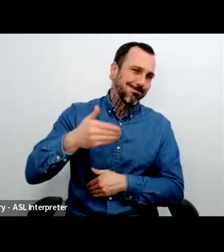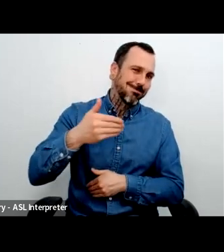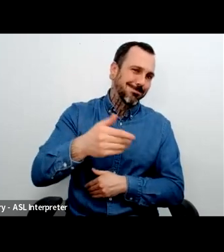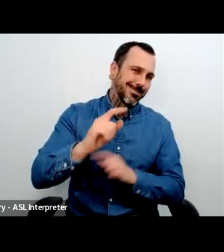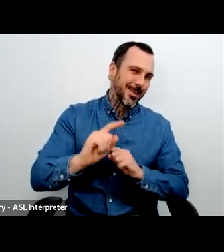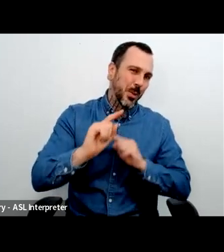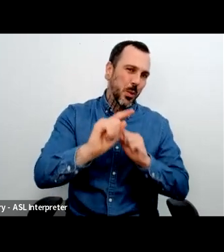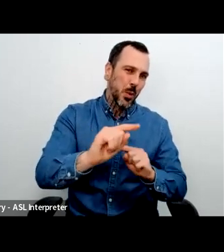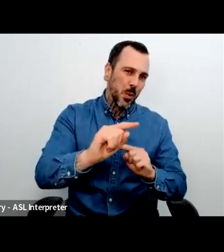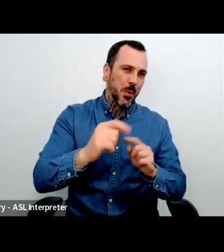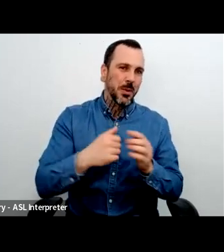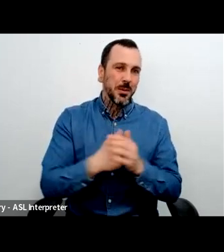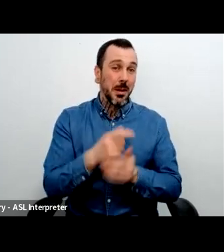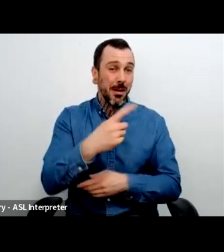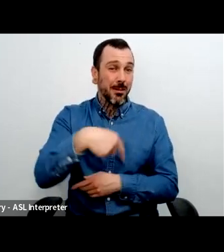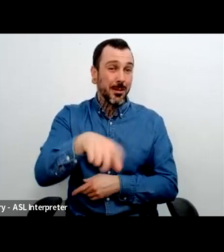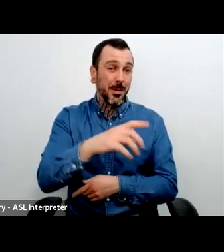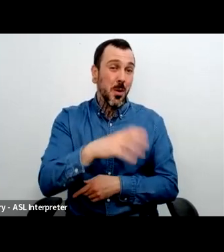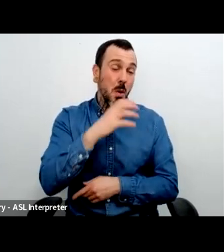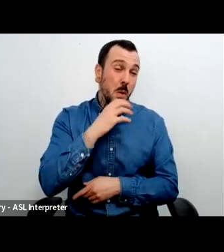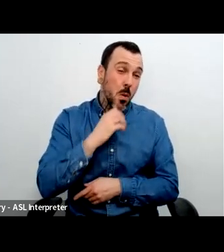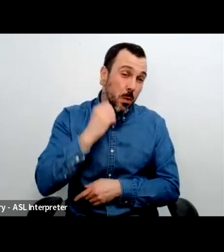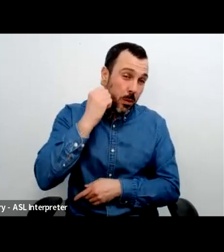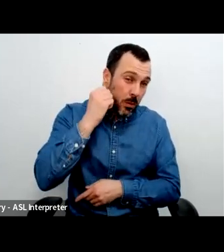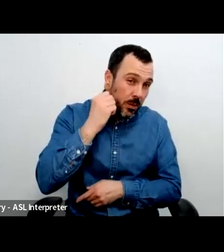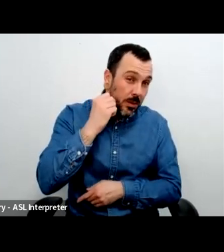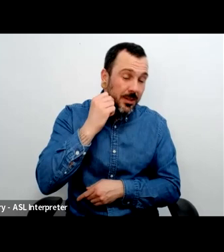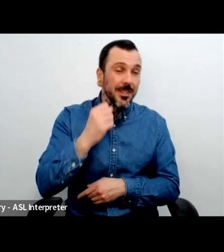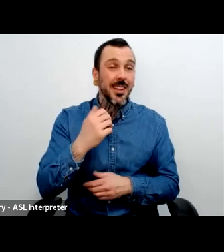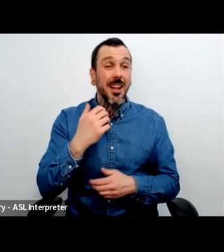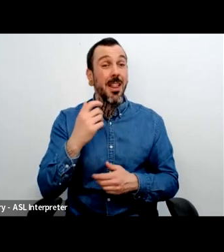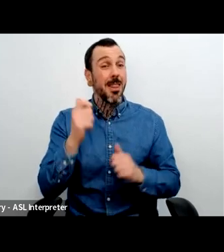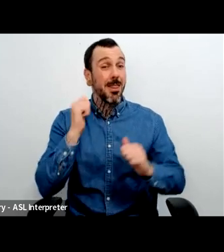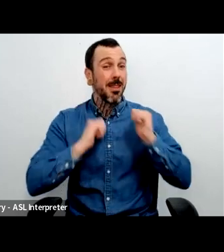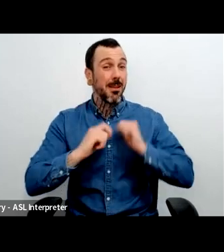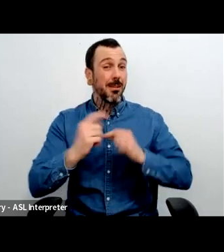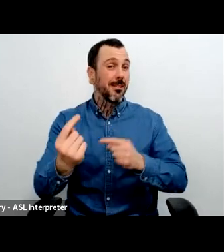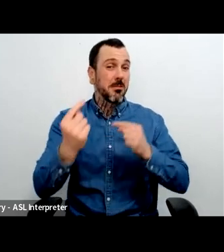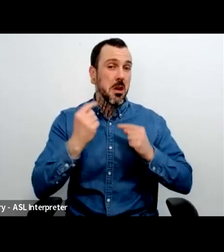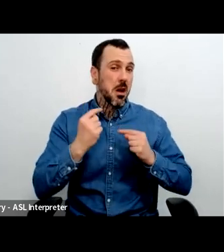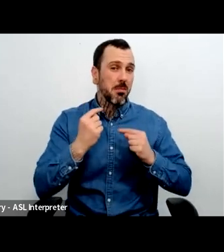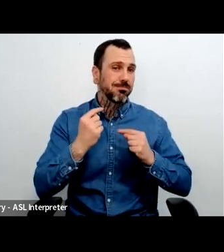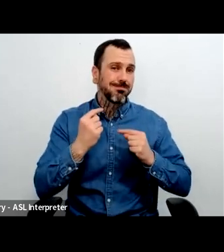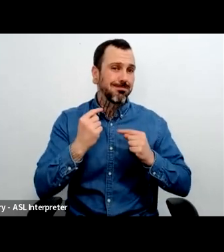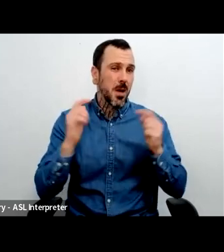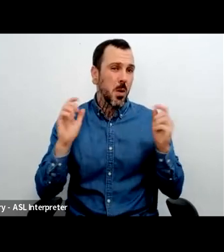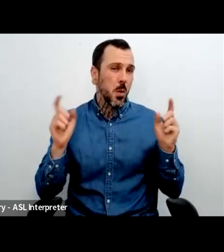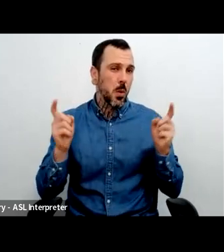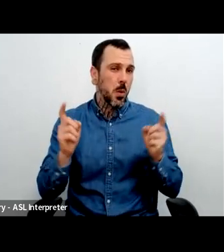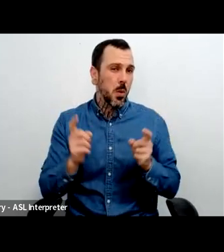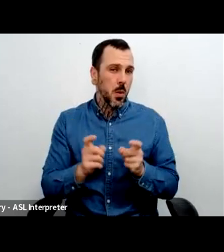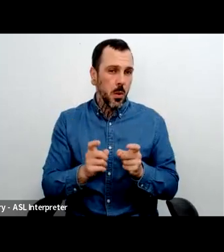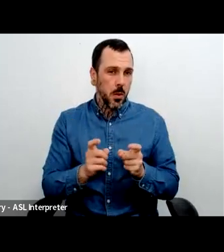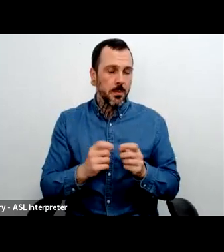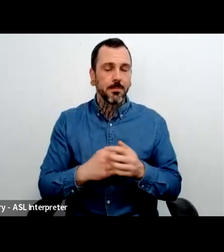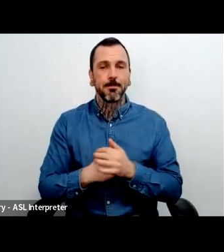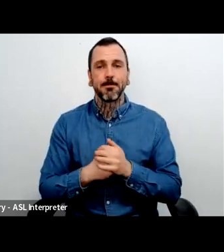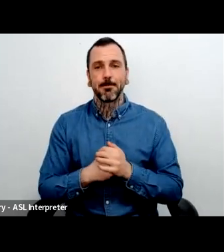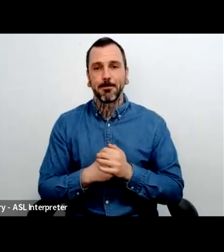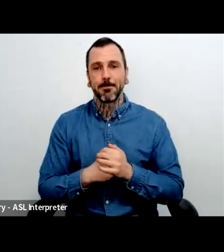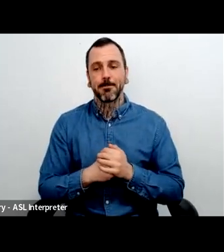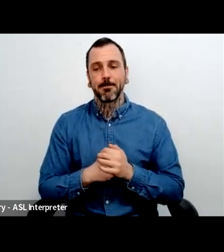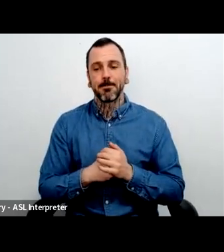is aging out of coming to the theater, and that the demographic of places that are changing, and